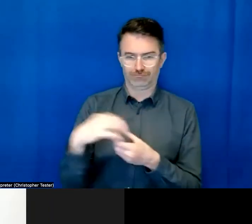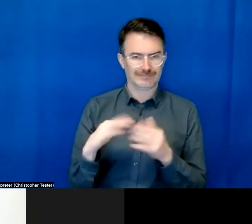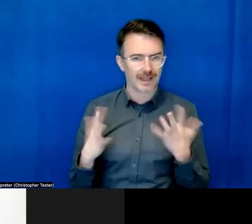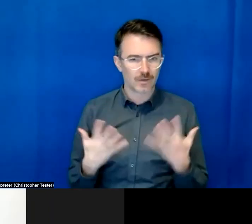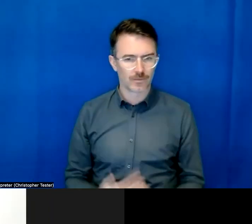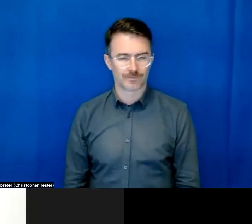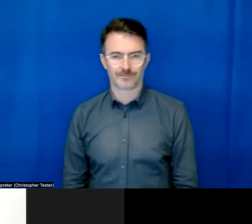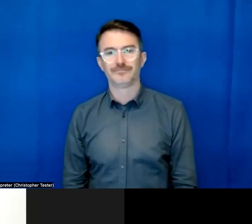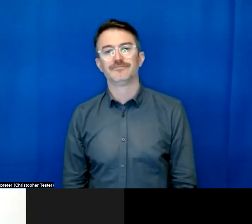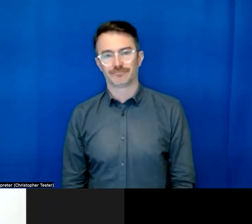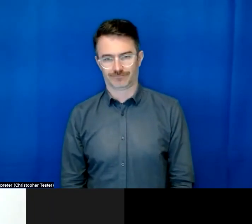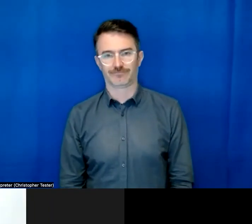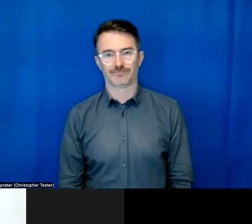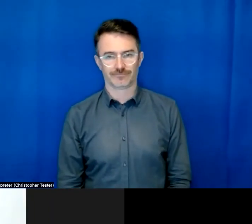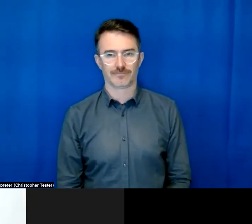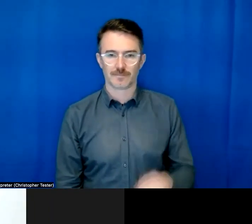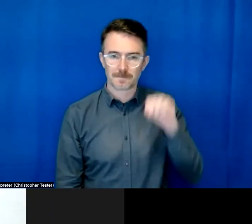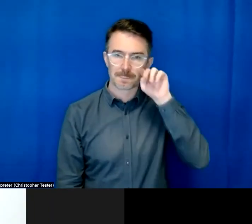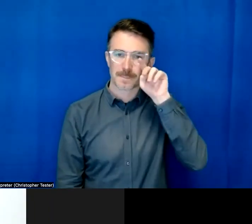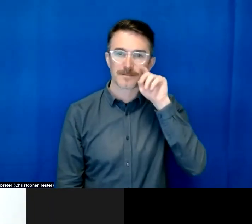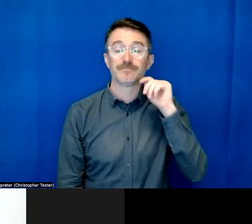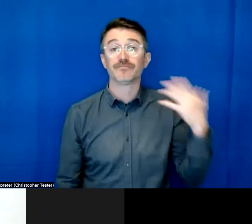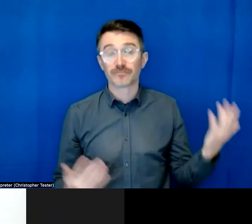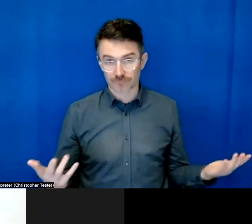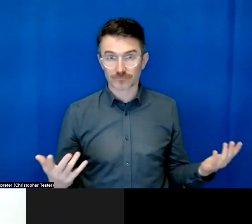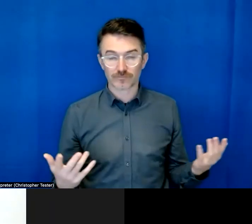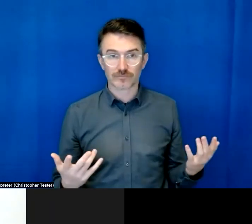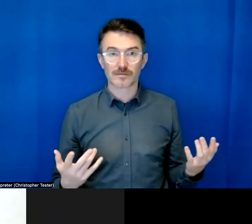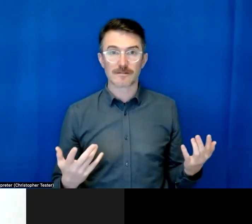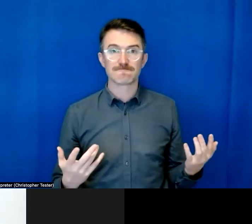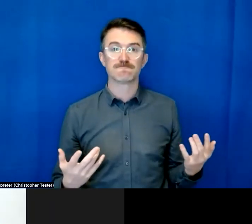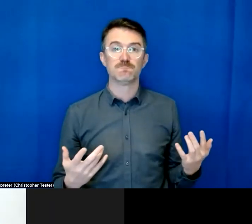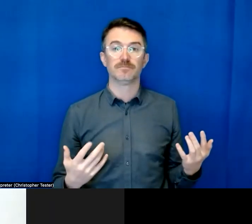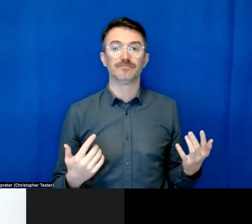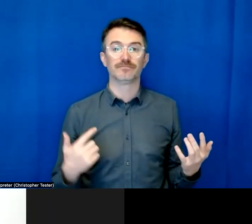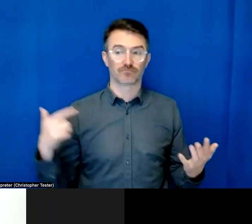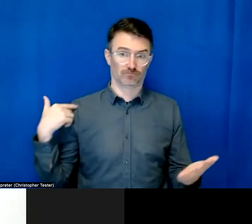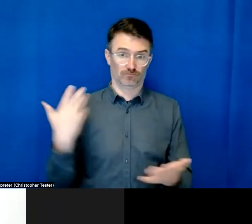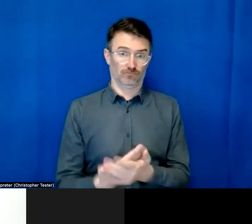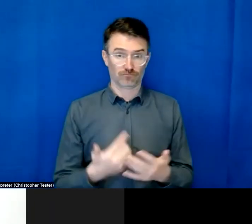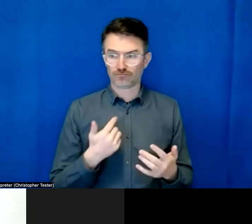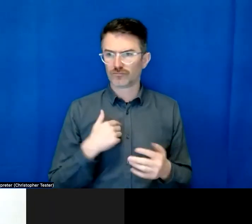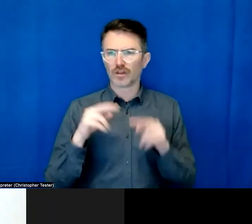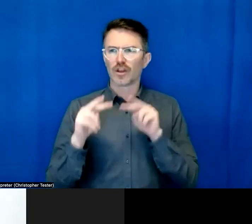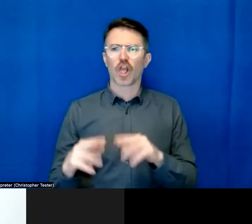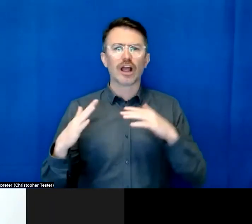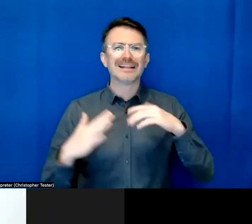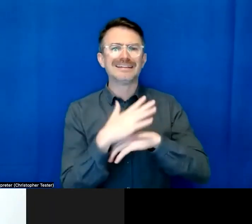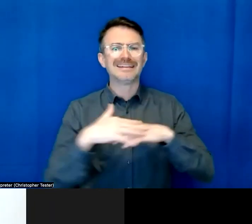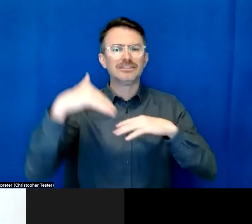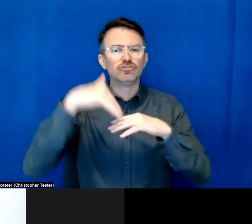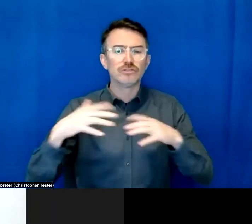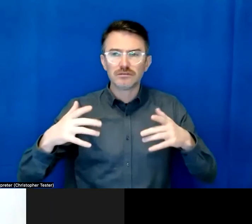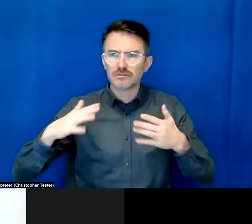to go to CDRAP, it took a long time to reach indigenous persons with disabilities there. And lack